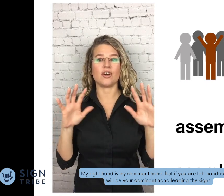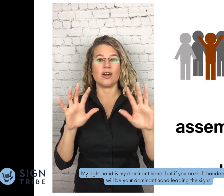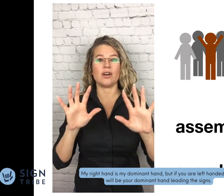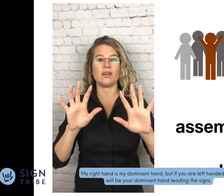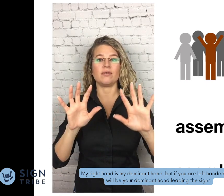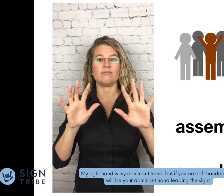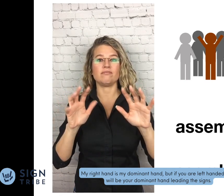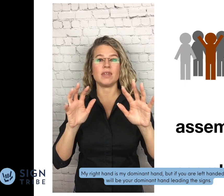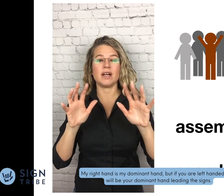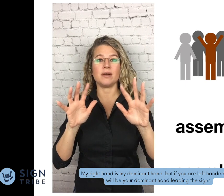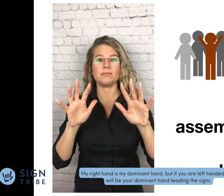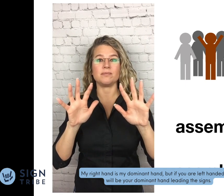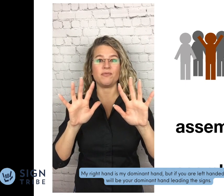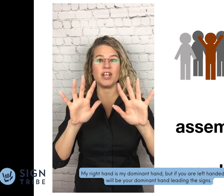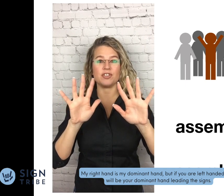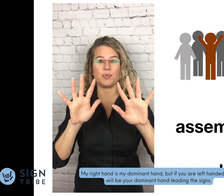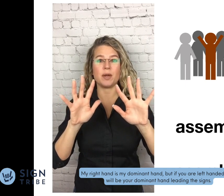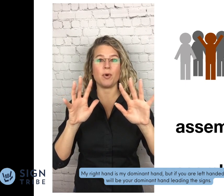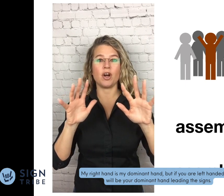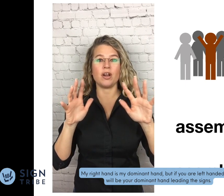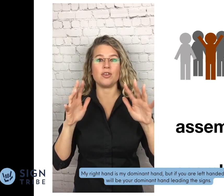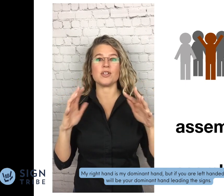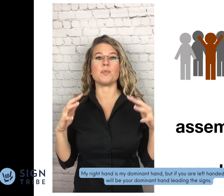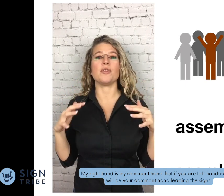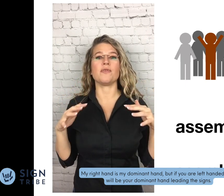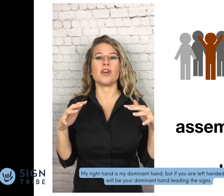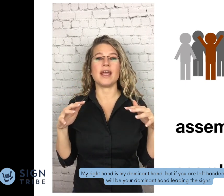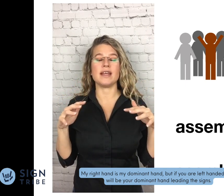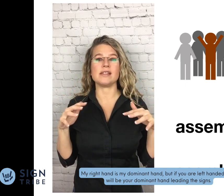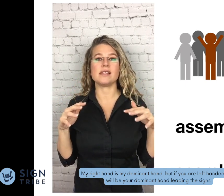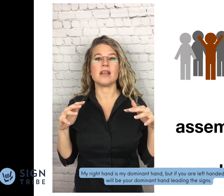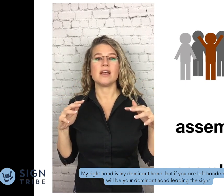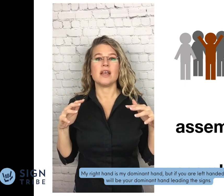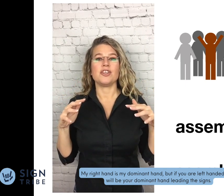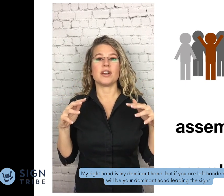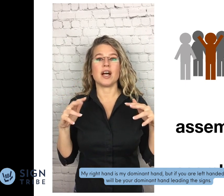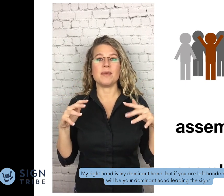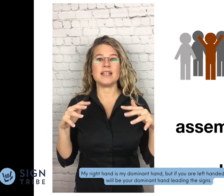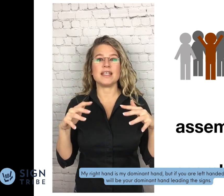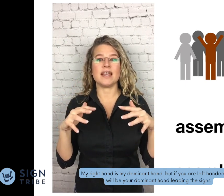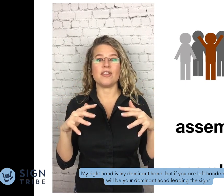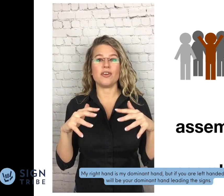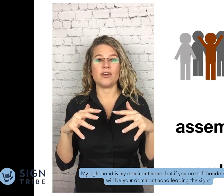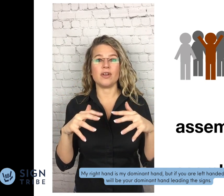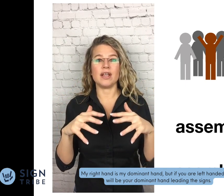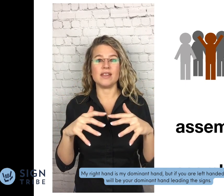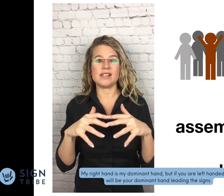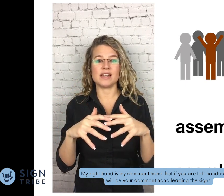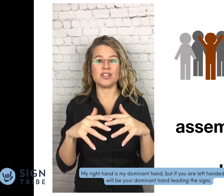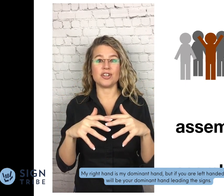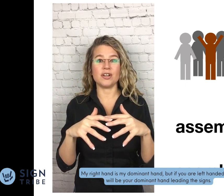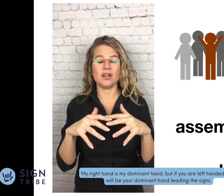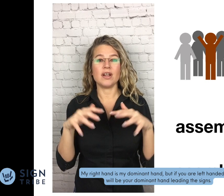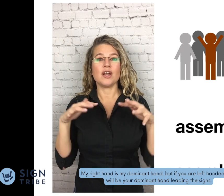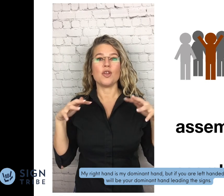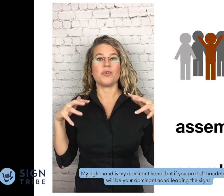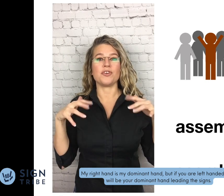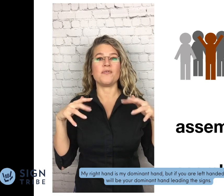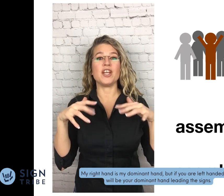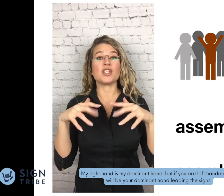are fingers spread apart. You use both of your hands. You're coming together in the center with your fingers